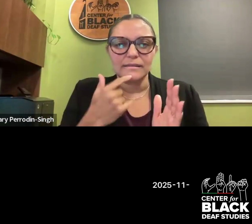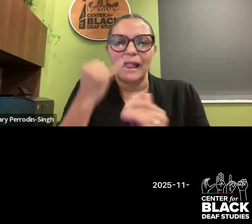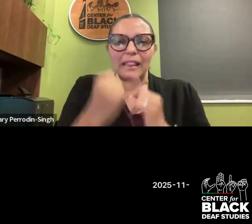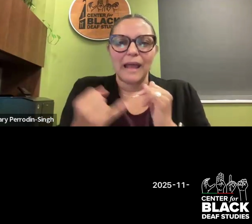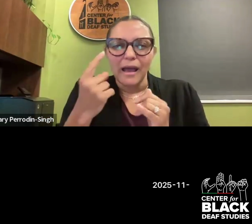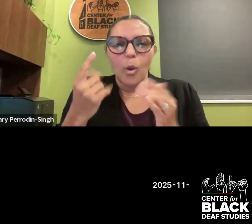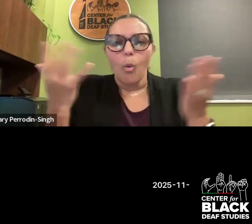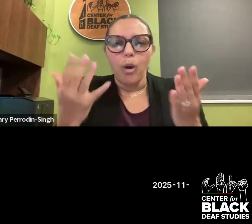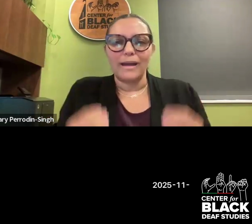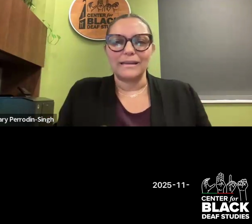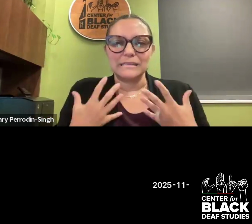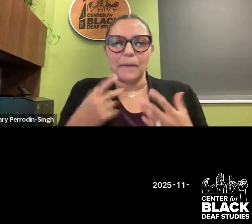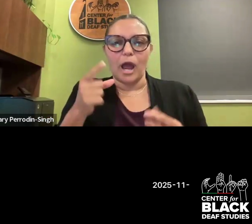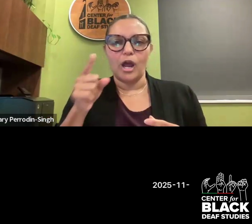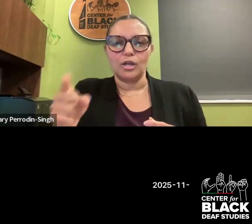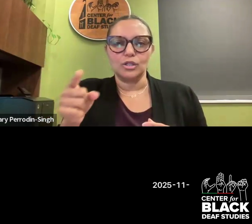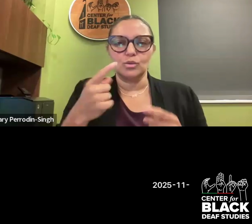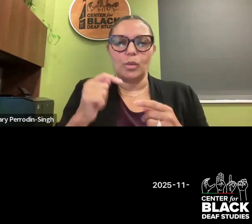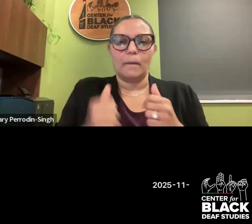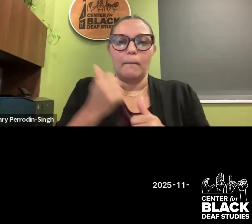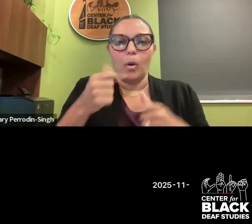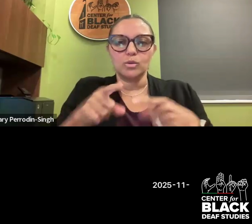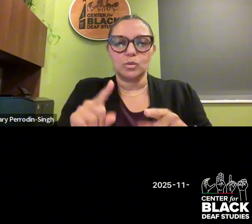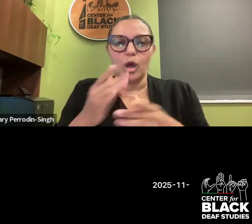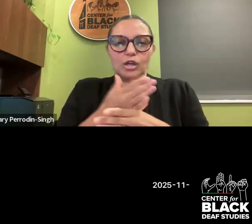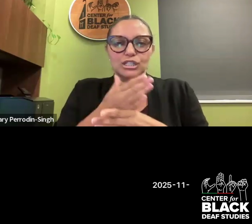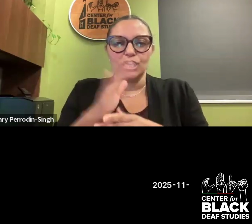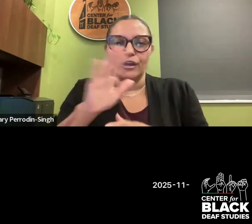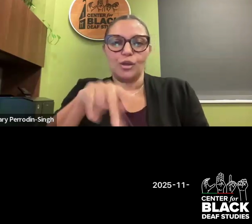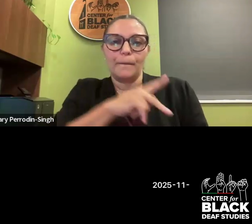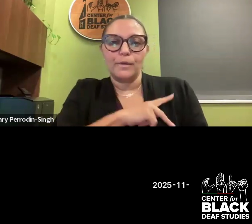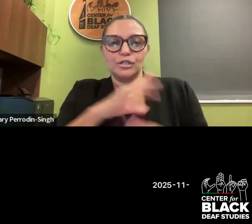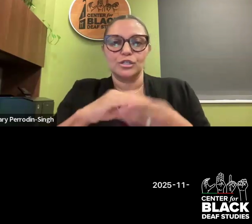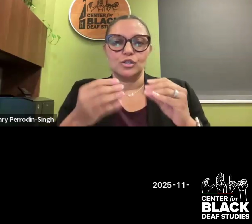All right, another question, same question.